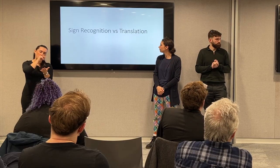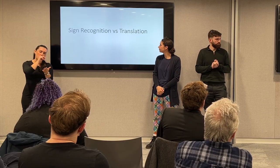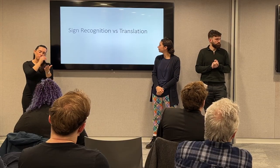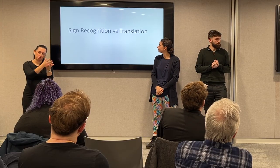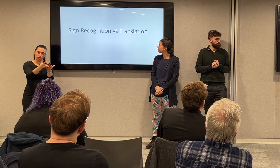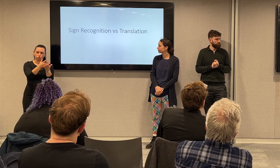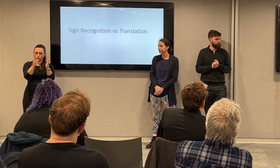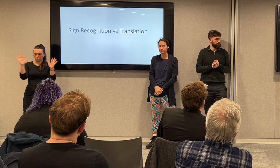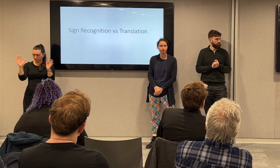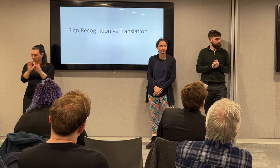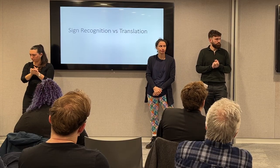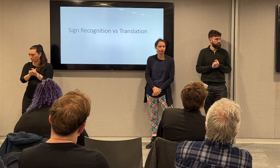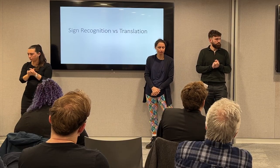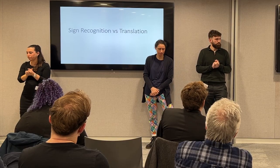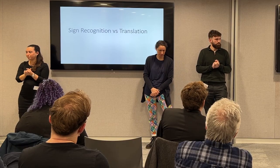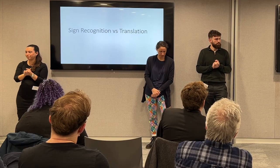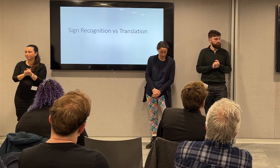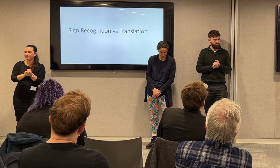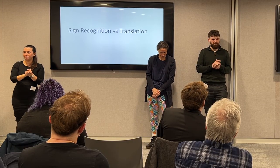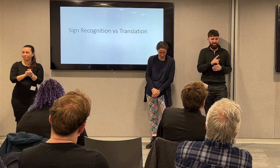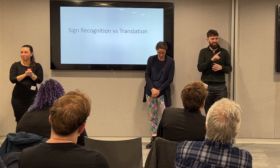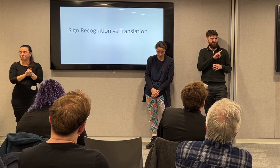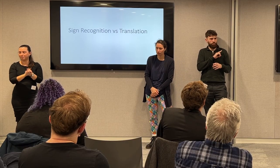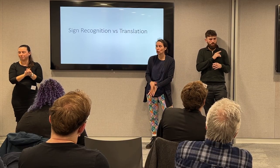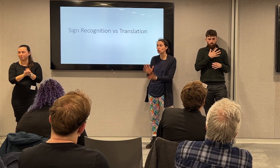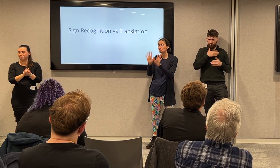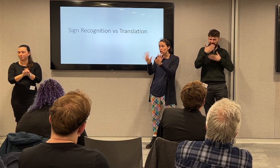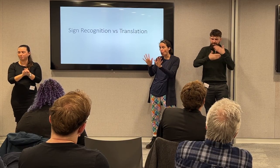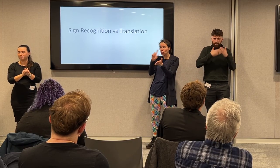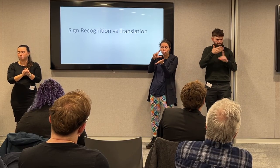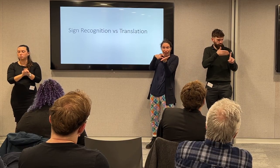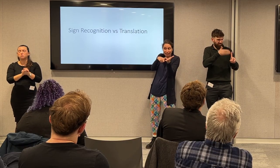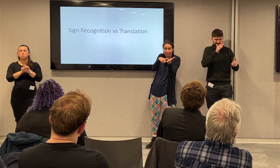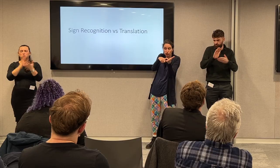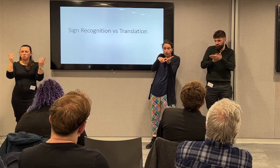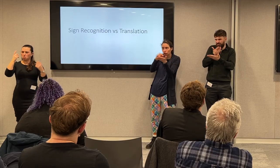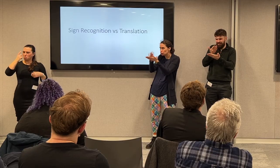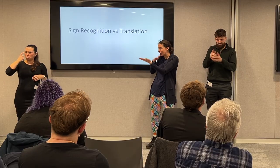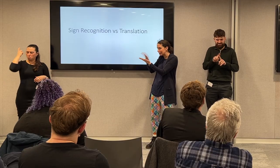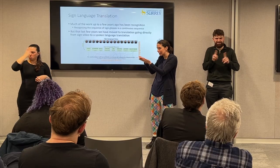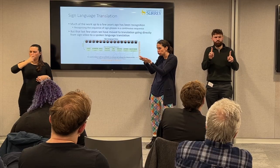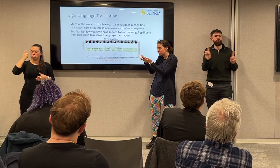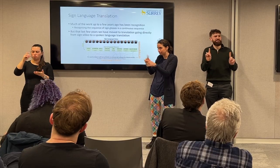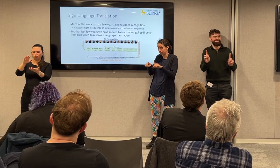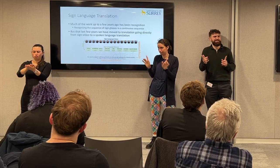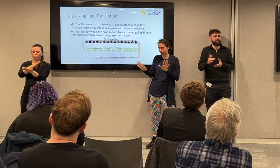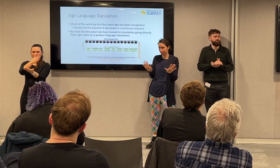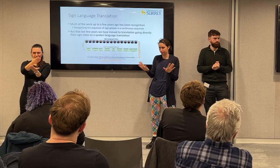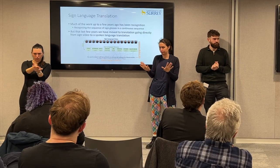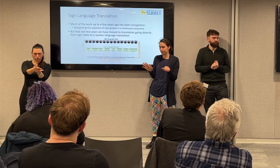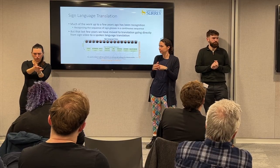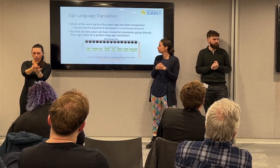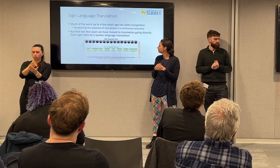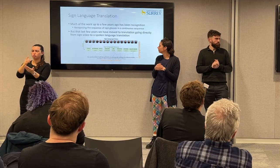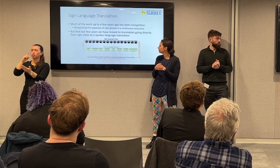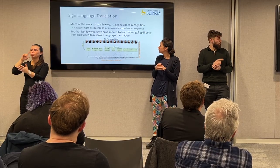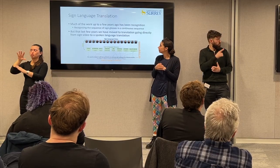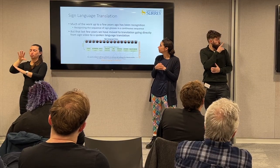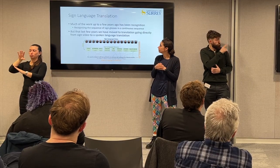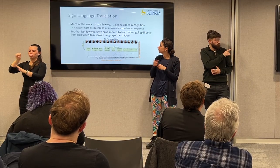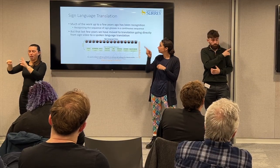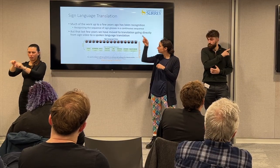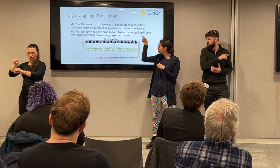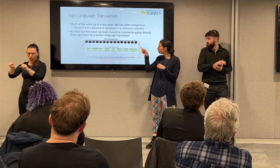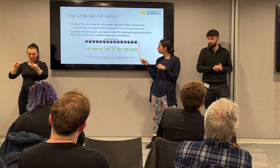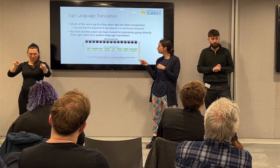little bit about the distinction between recognition and translation. So on this slide, what we